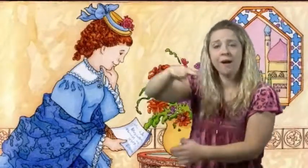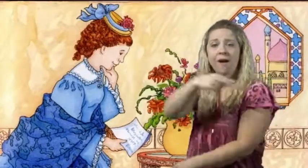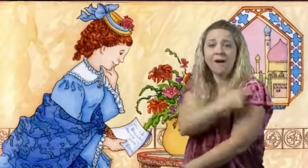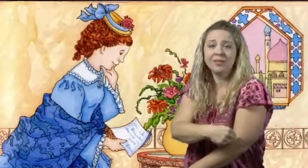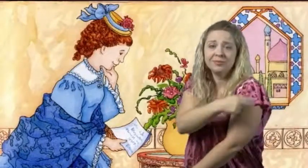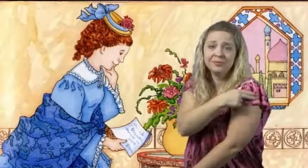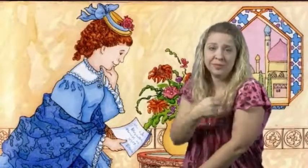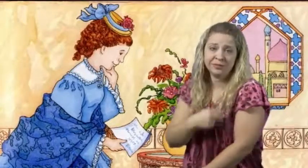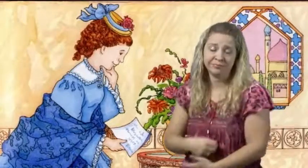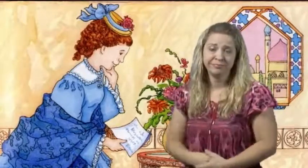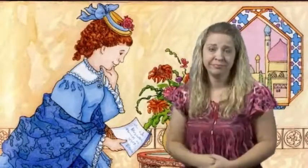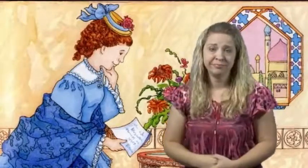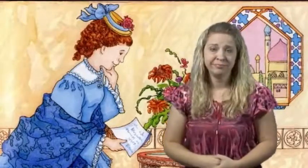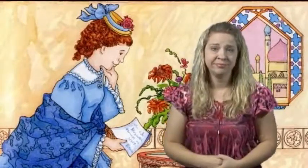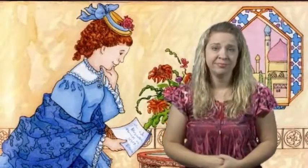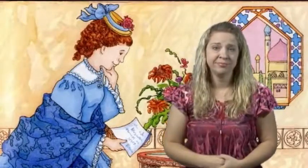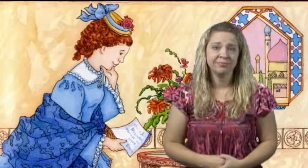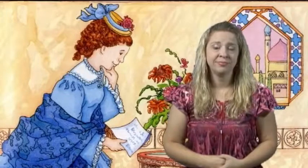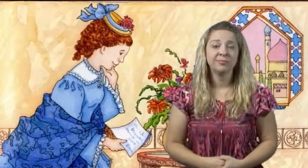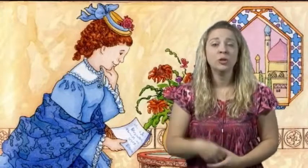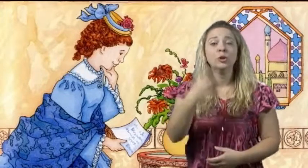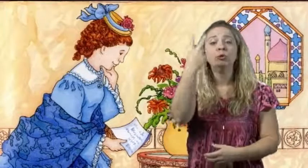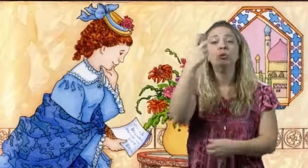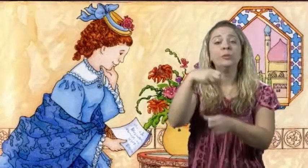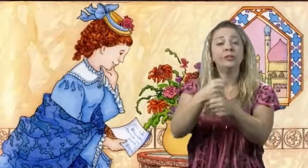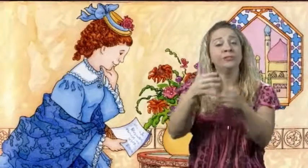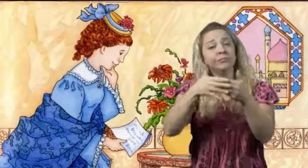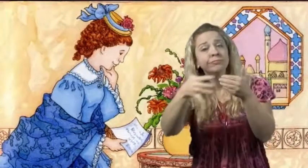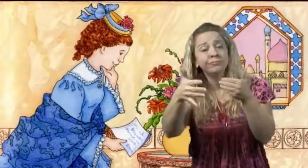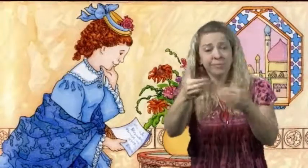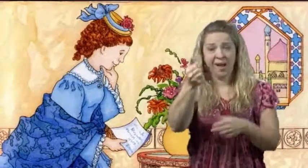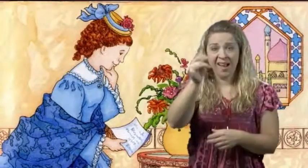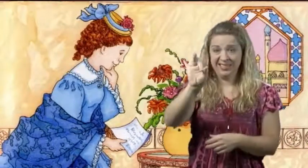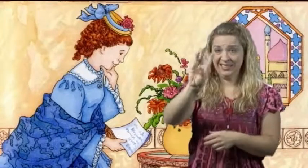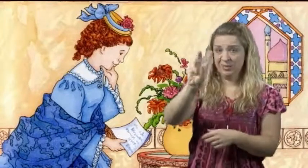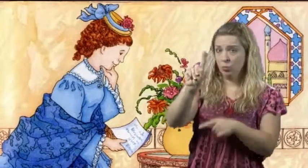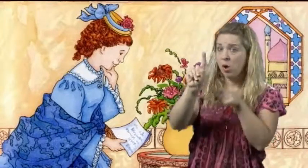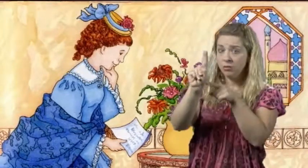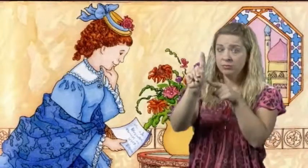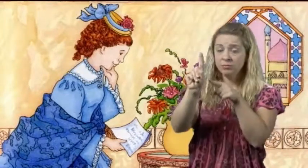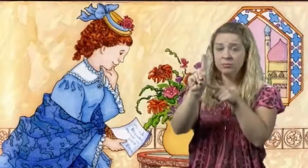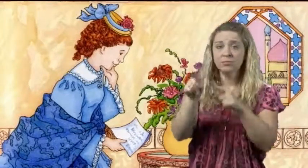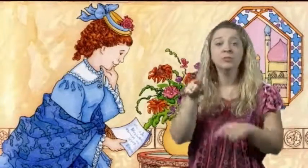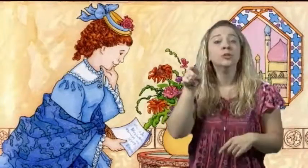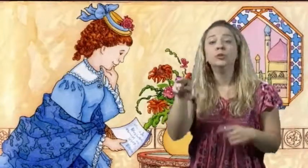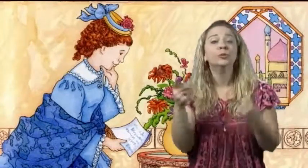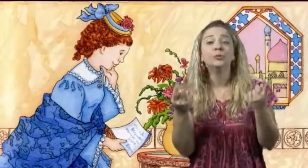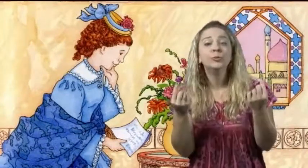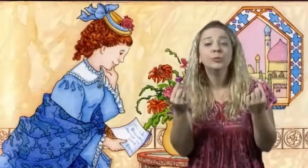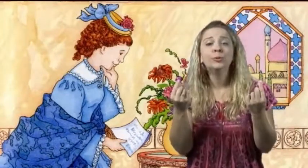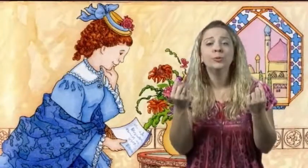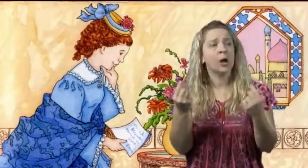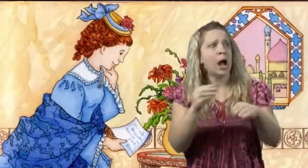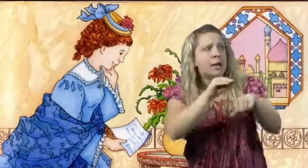Notes on Nursing and Notes on Hospitals. 2 years later, in 1861,